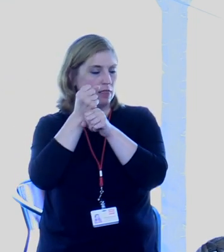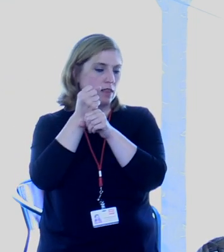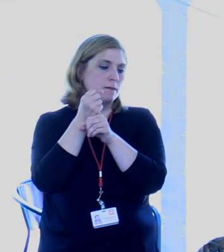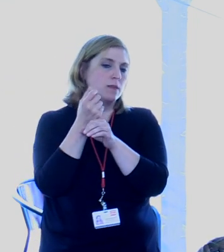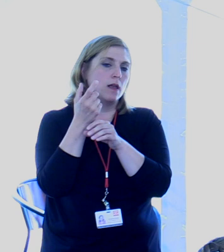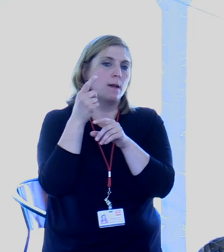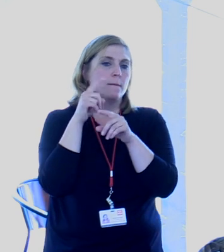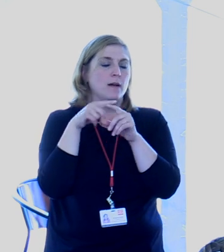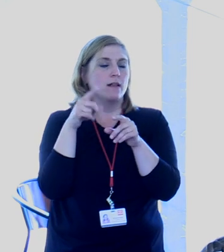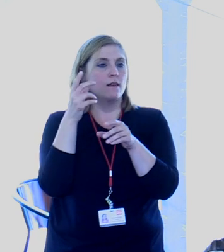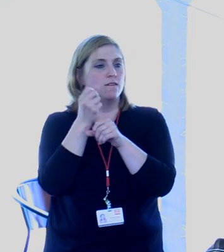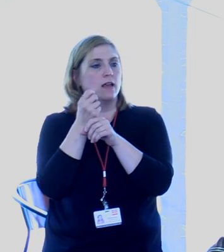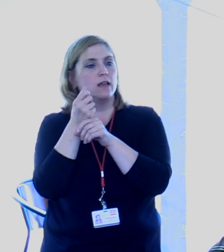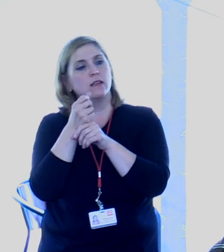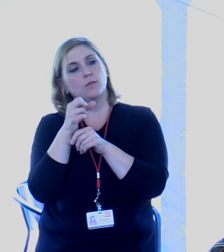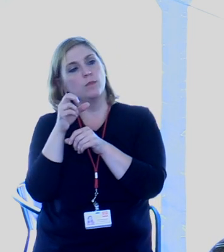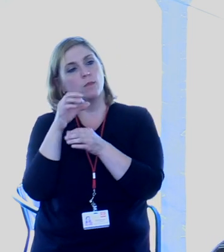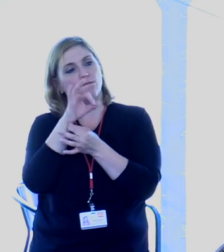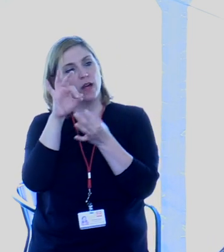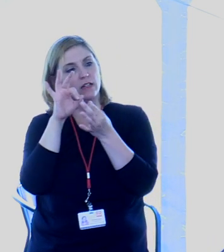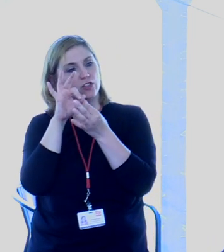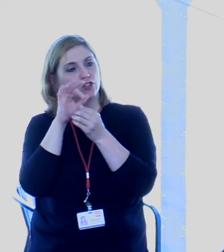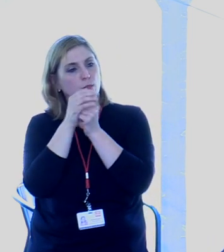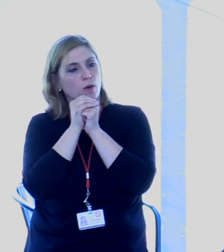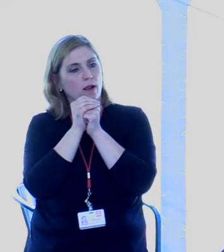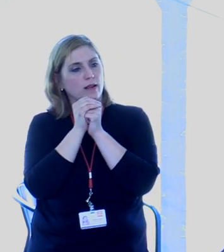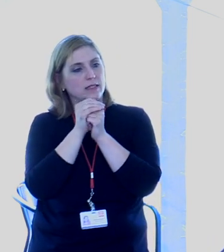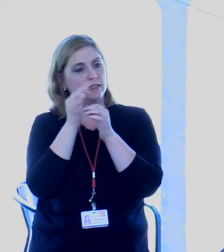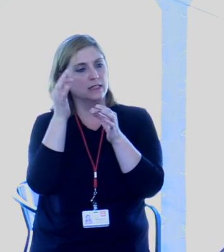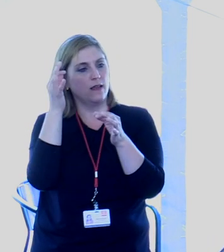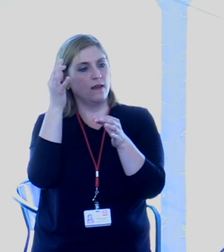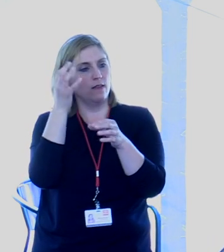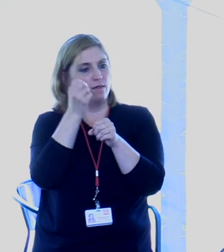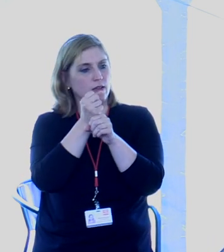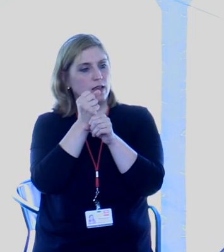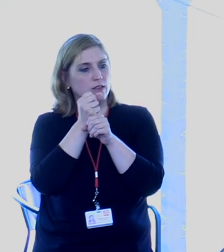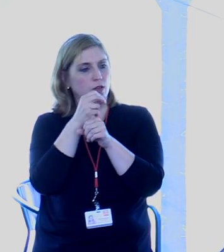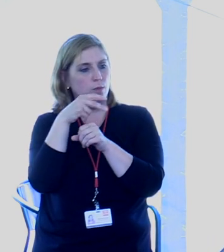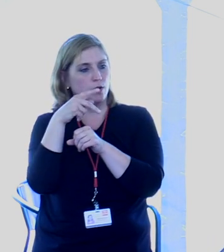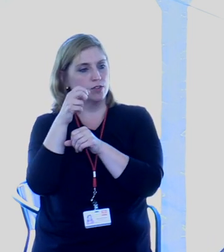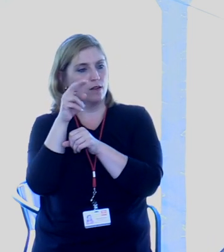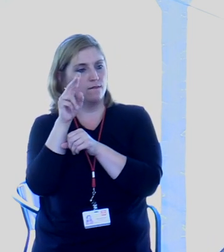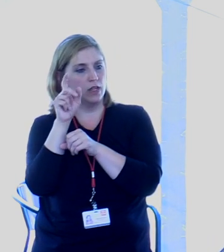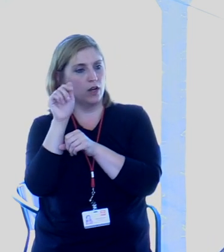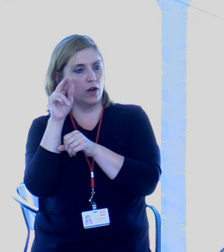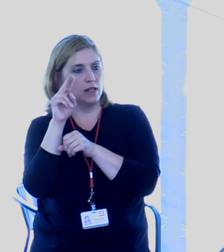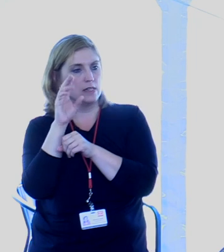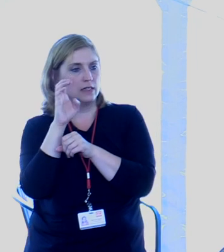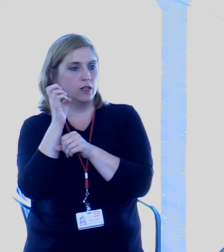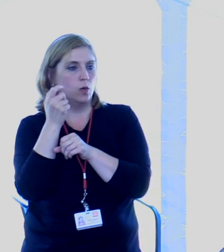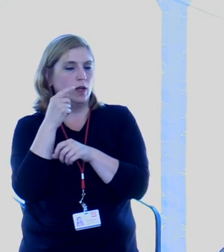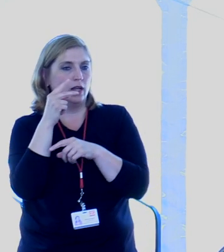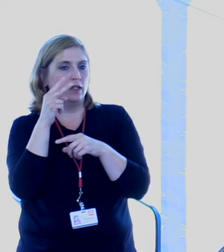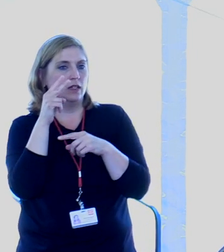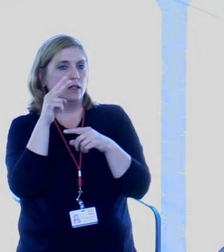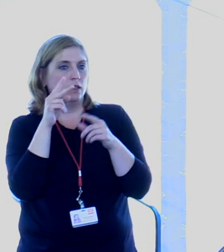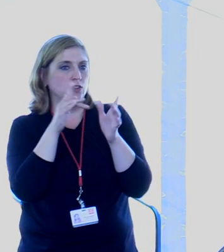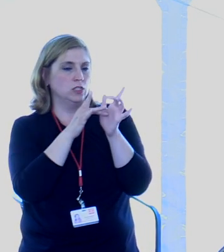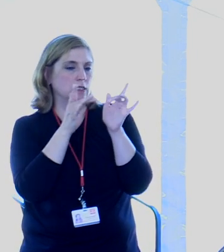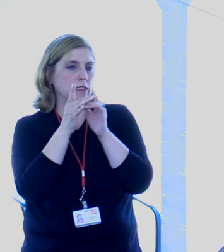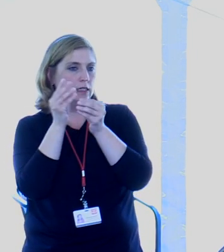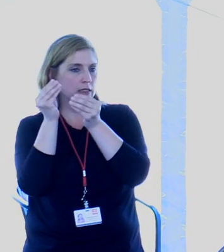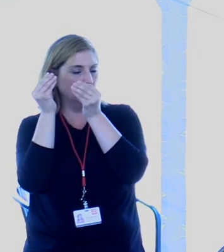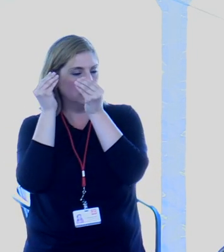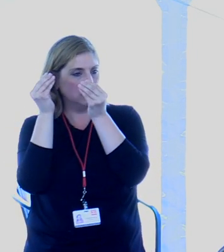faith that perfects our prayer is especially the faith of perseverance. Okay, so when Jesus teaches us to pray, what